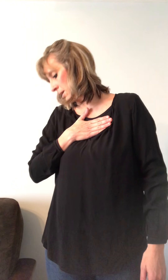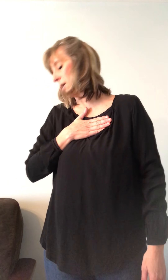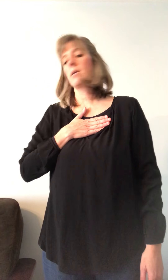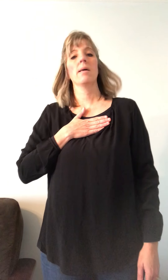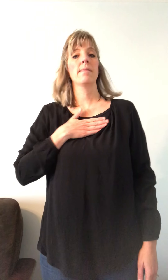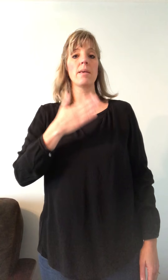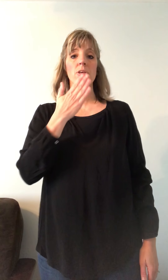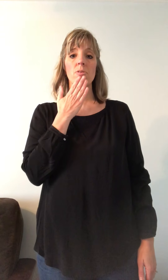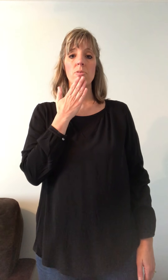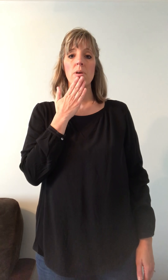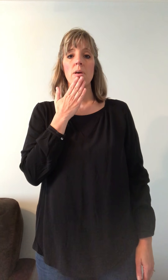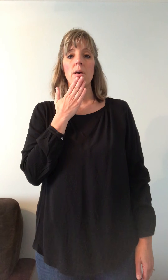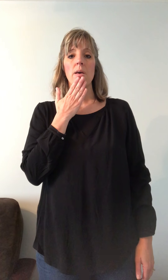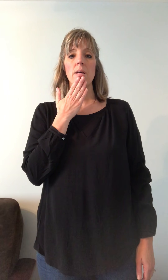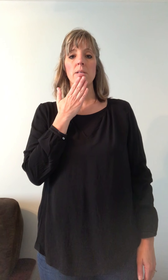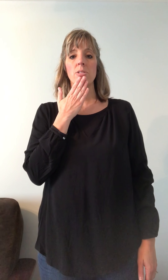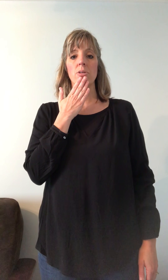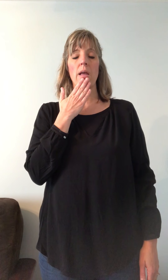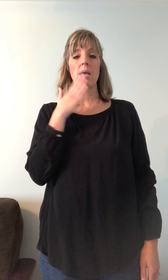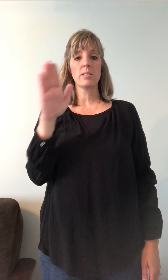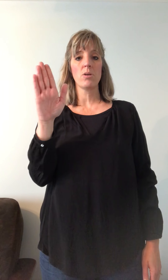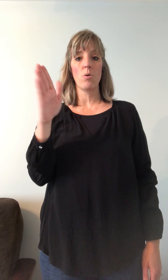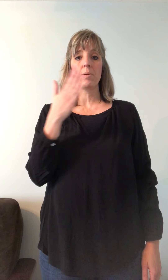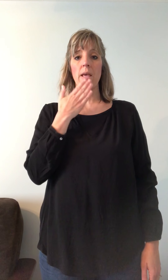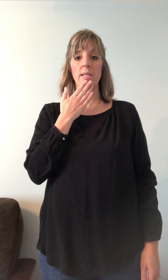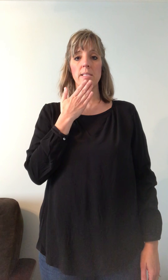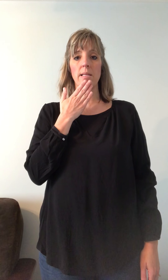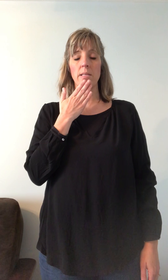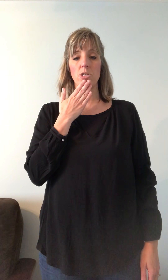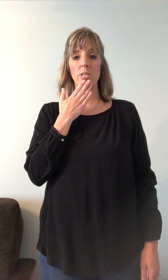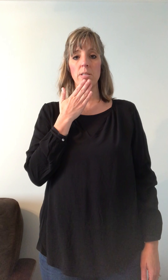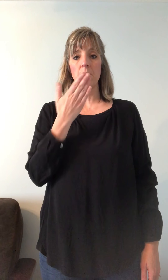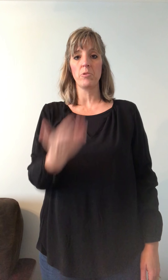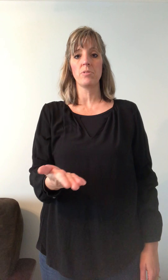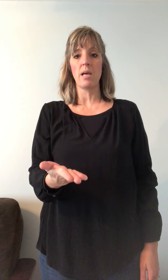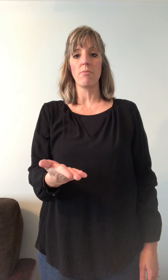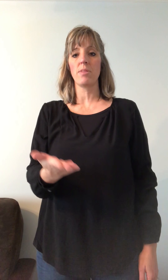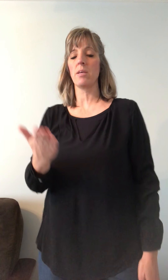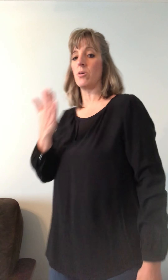okay? Thank you is your hand, open hand is at the chin and it moves down. Thank you,